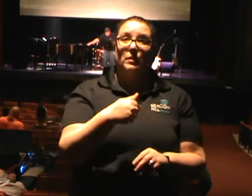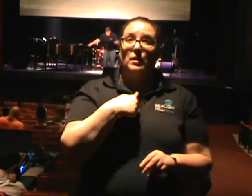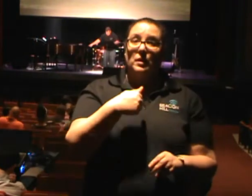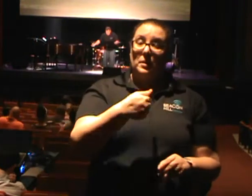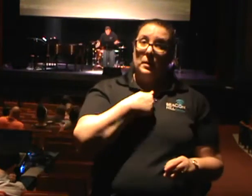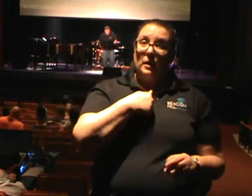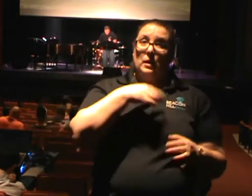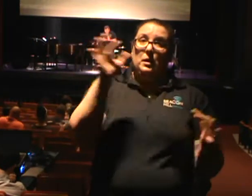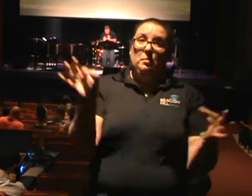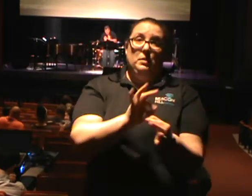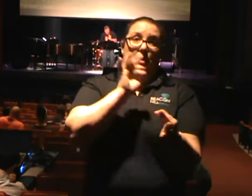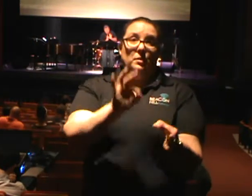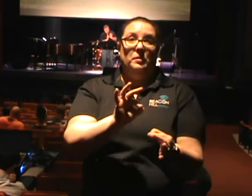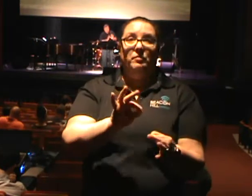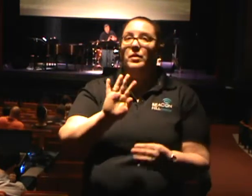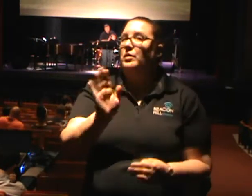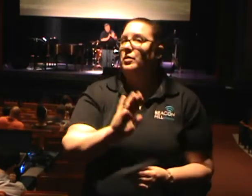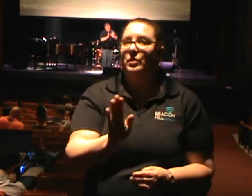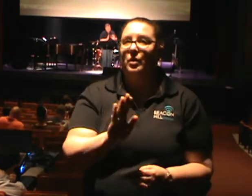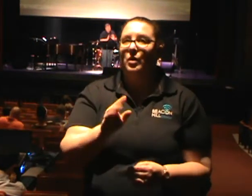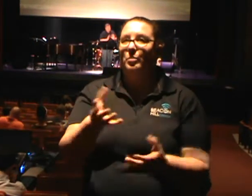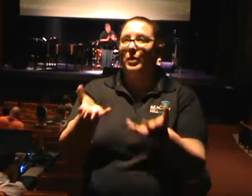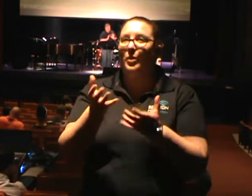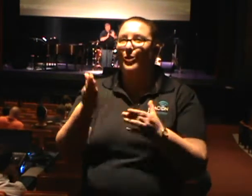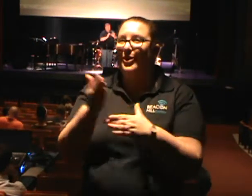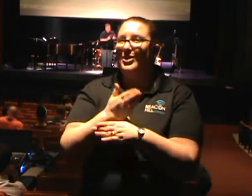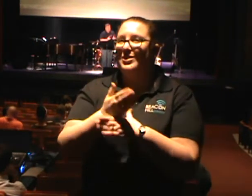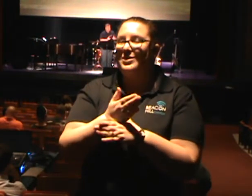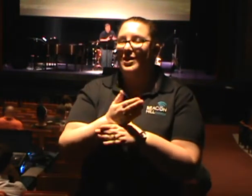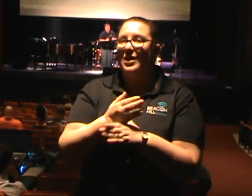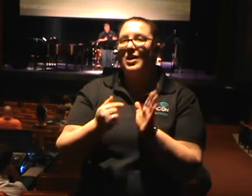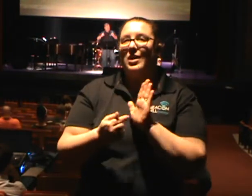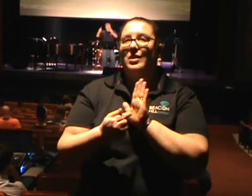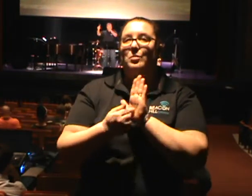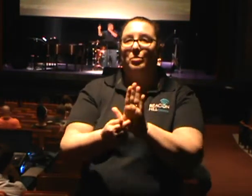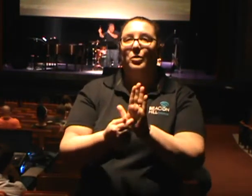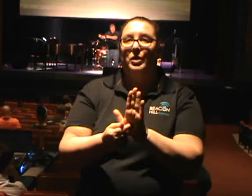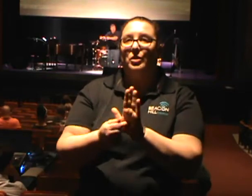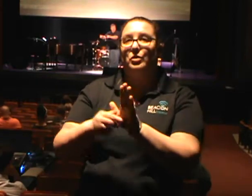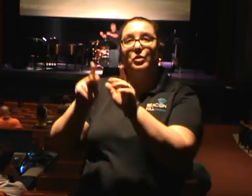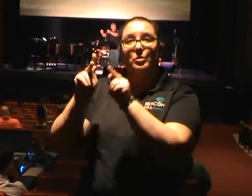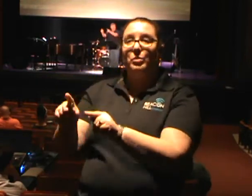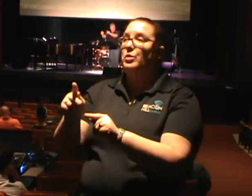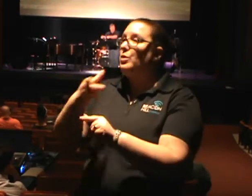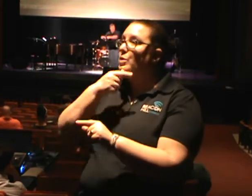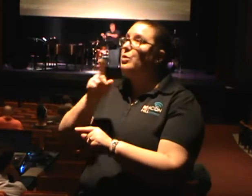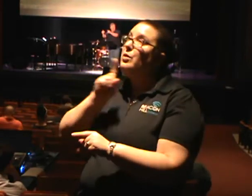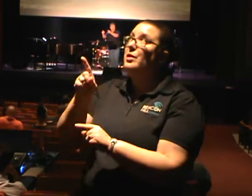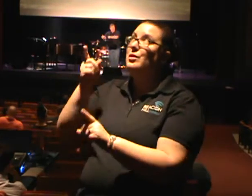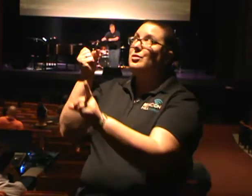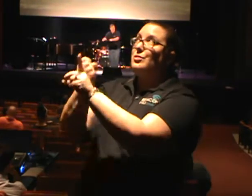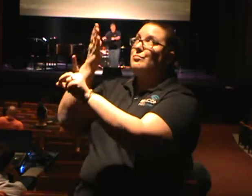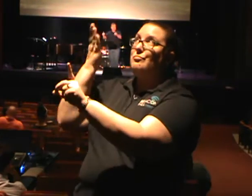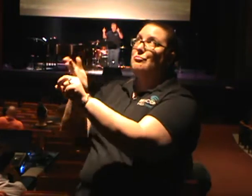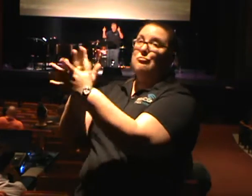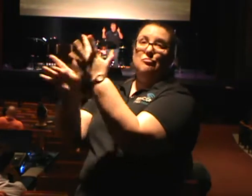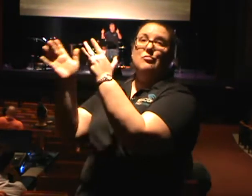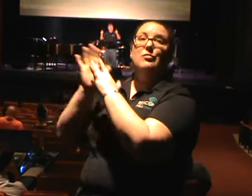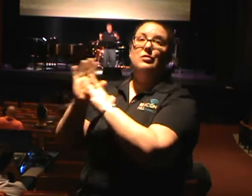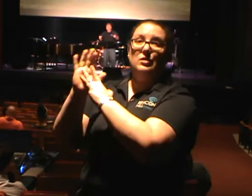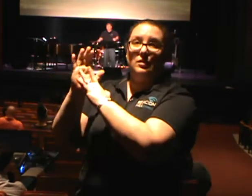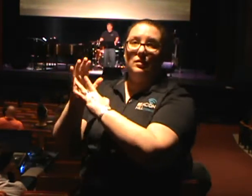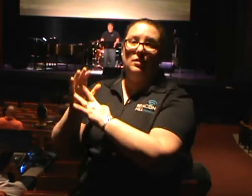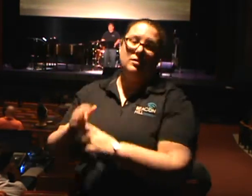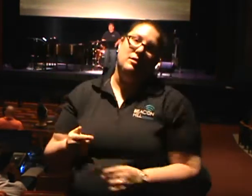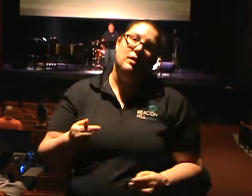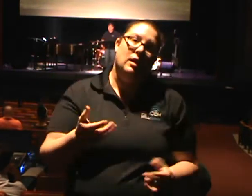perfect this morning. I don't want you to take what I say as the gospel. I want to point you to the word of God, which is